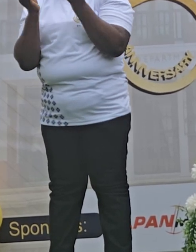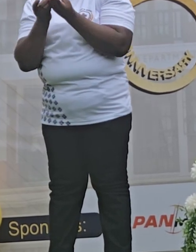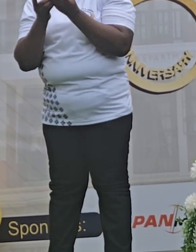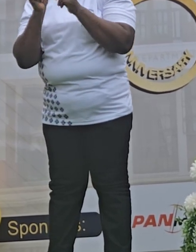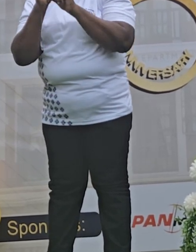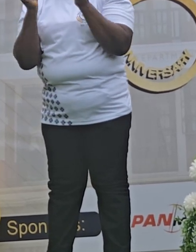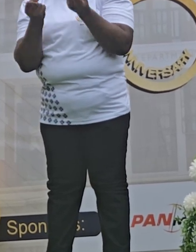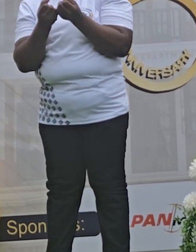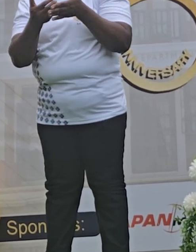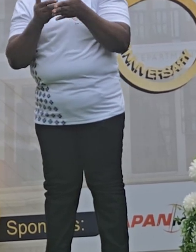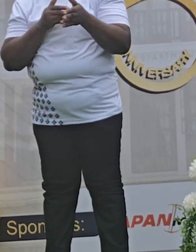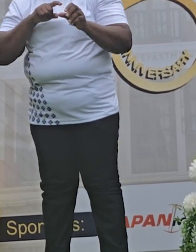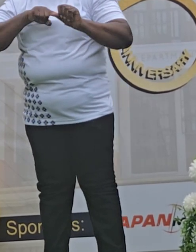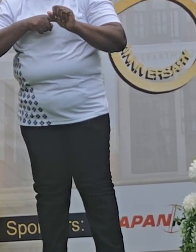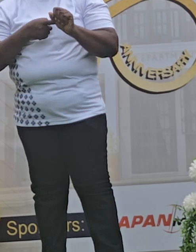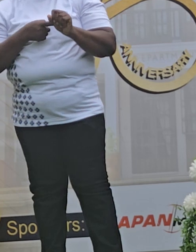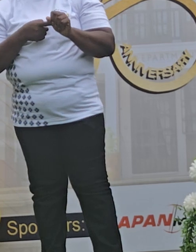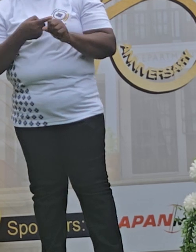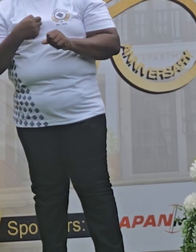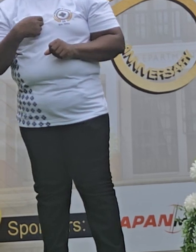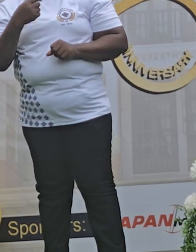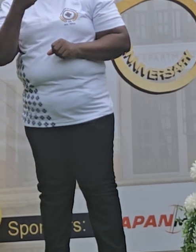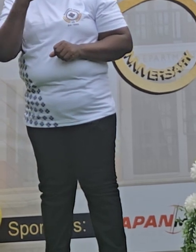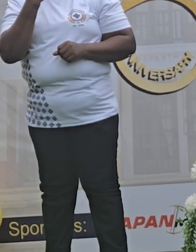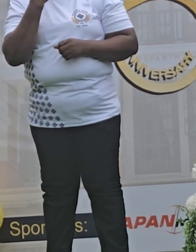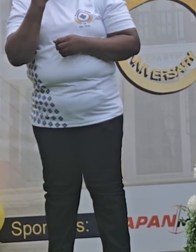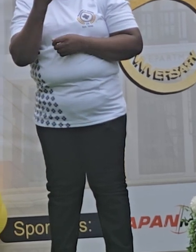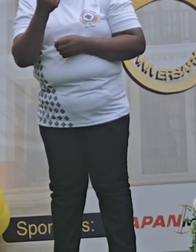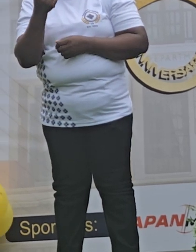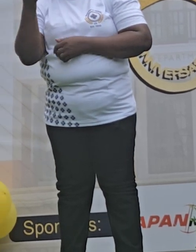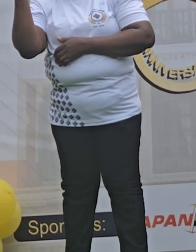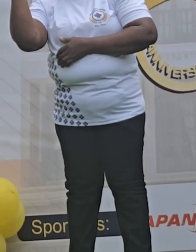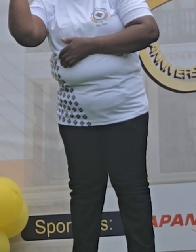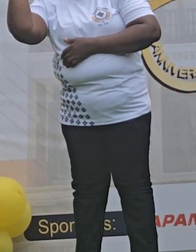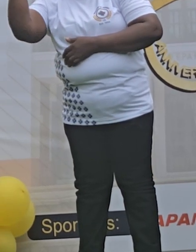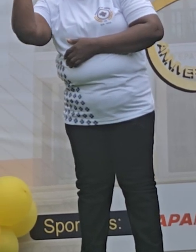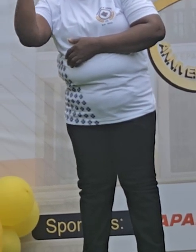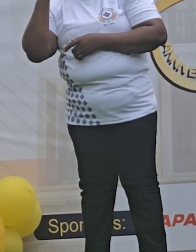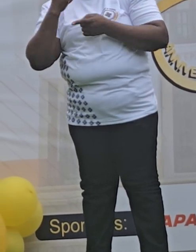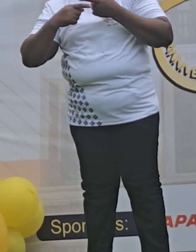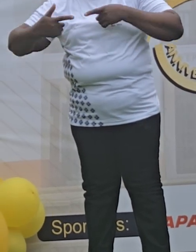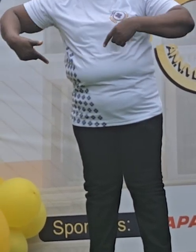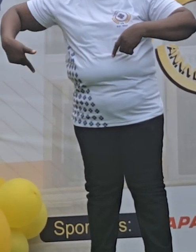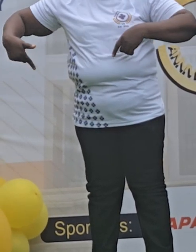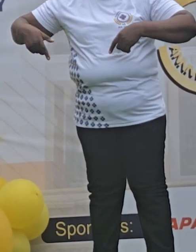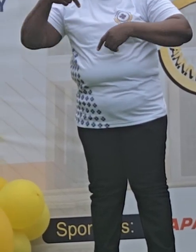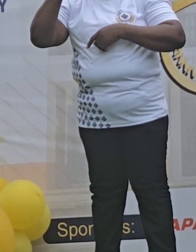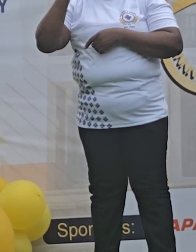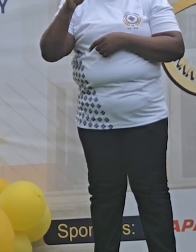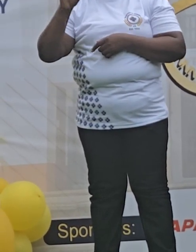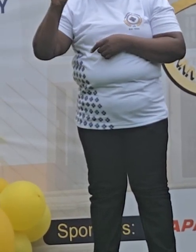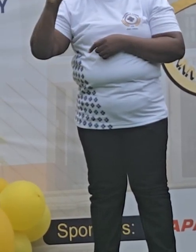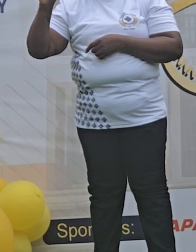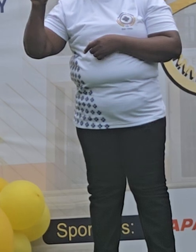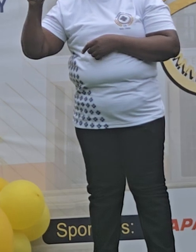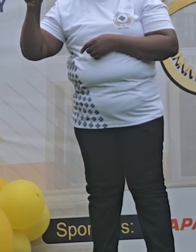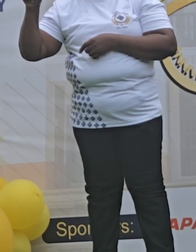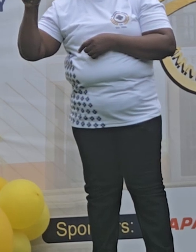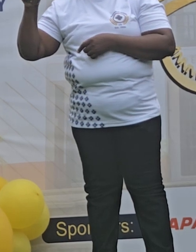Sociology. Before I start, let me give tribute to the late Professor Max Essimi.